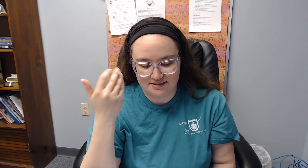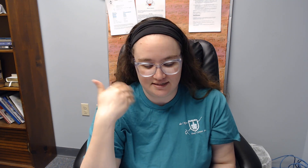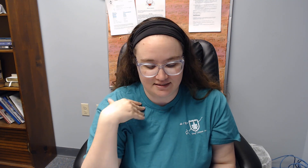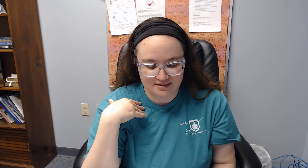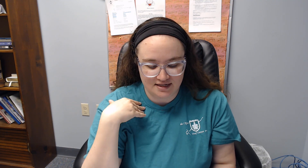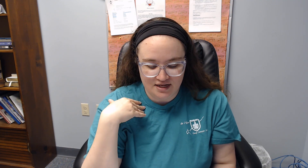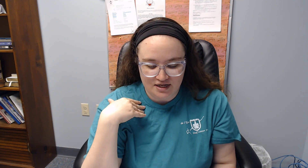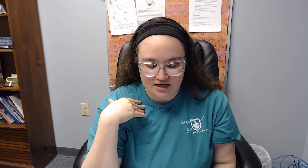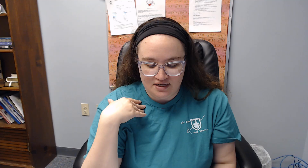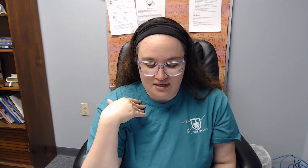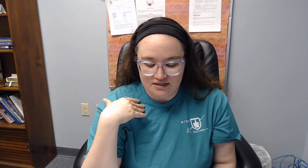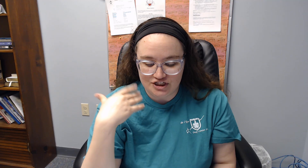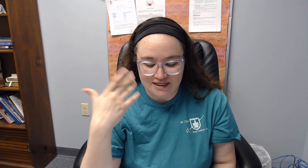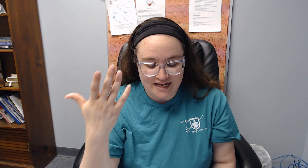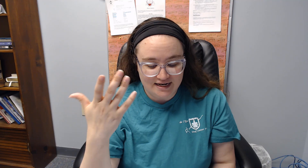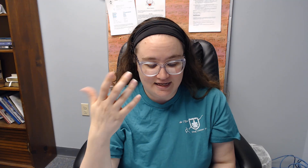is genetic.